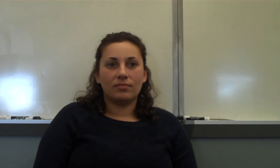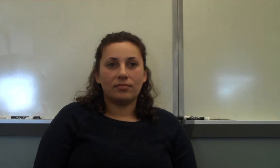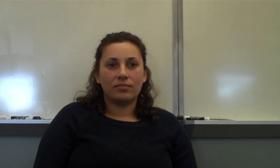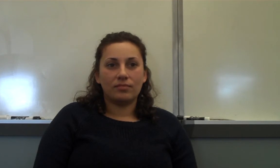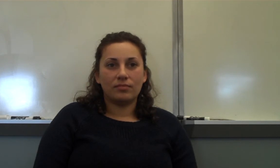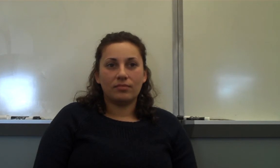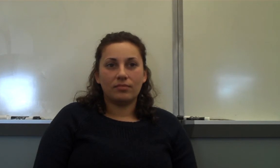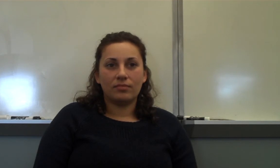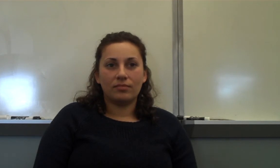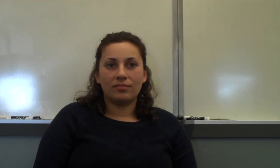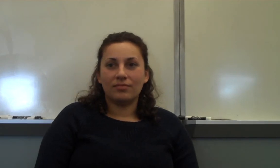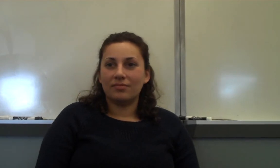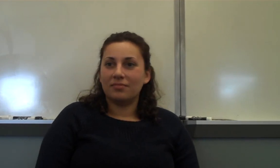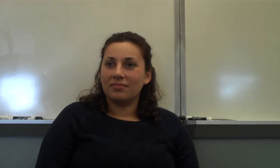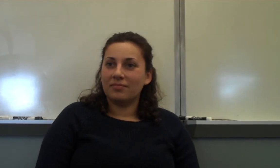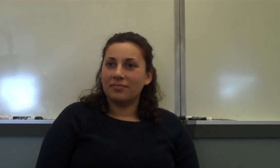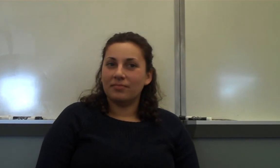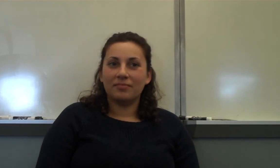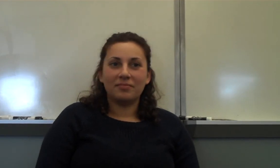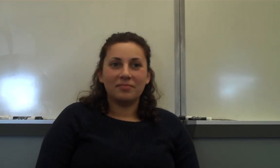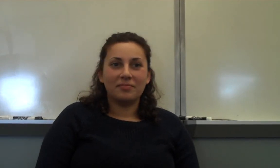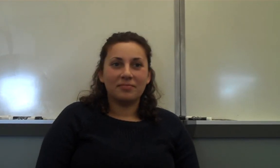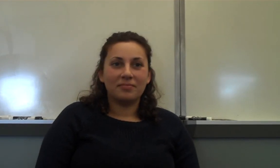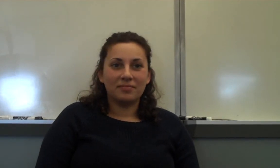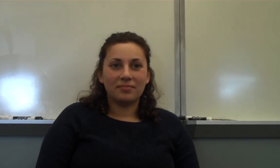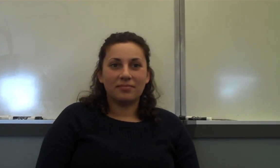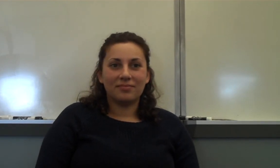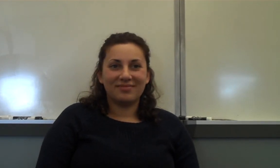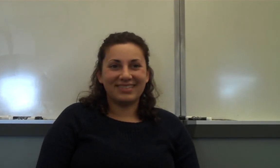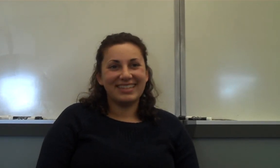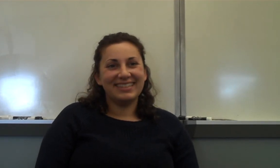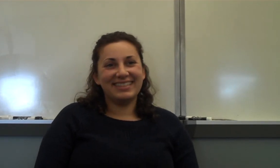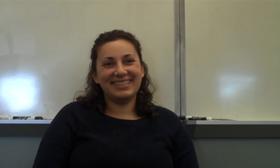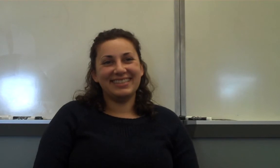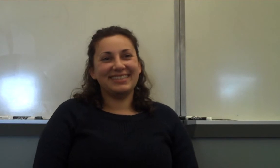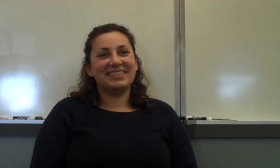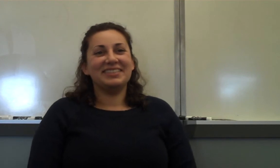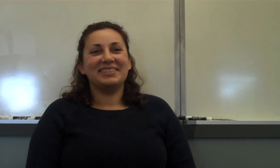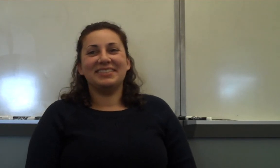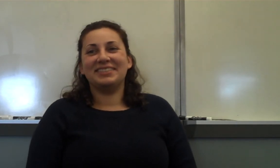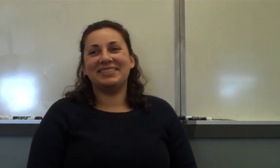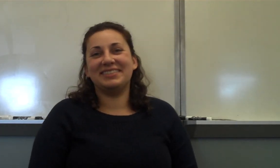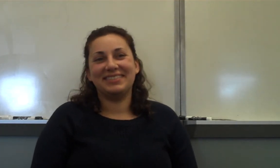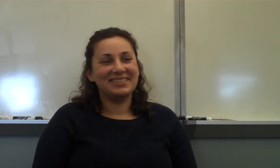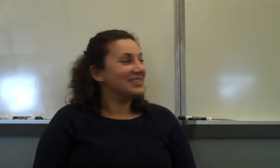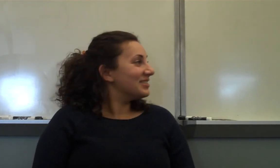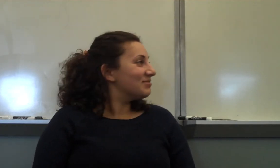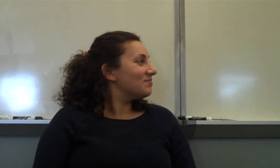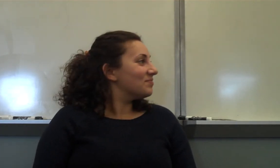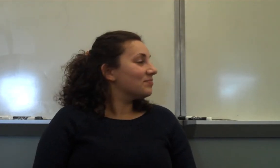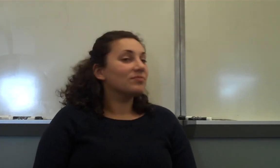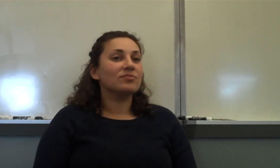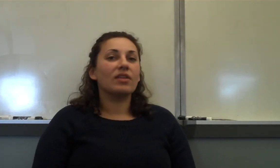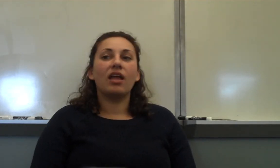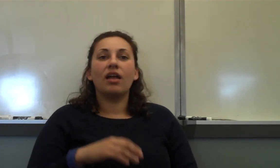Everyone hear what Leah just said? She said, could you put this bigger number on top and put the 30 on the bottom? Sure. It doesn't